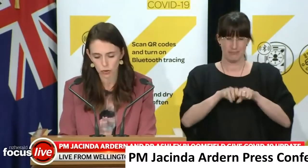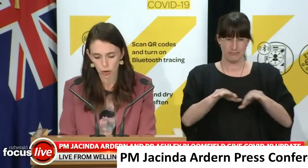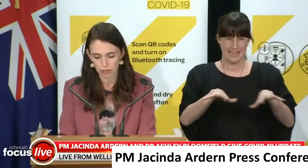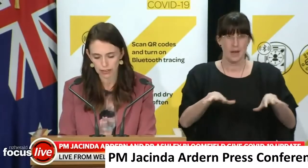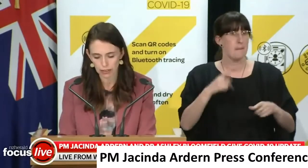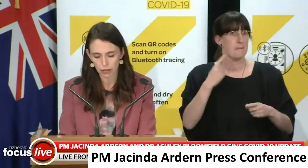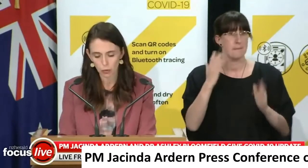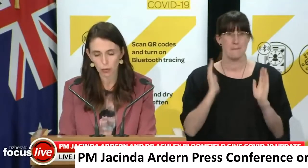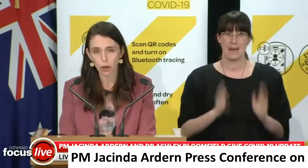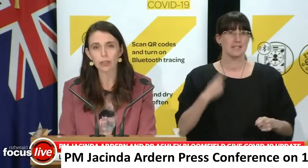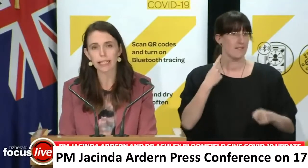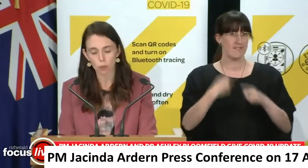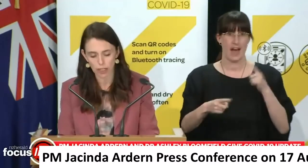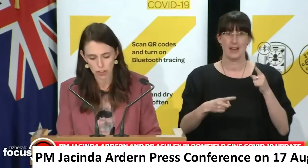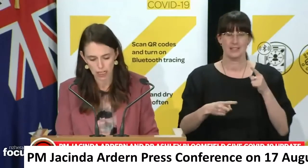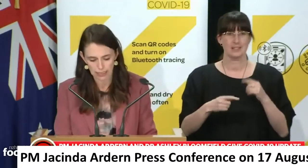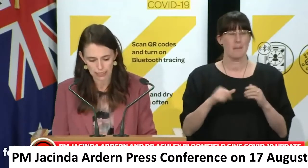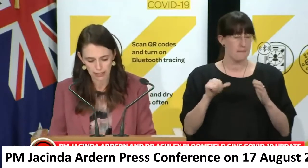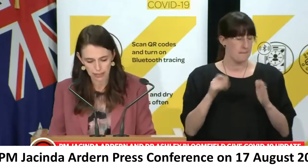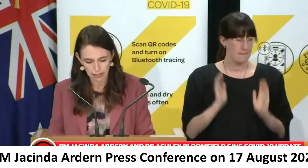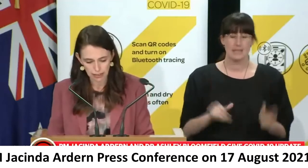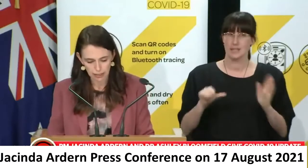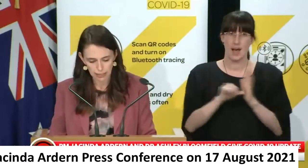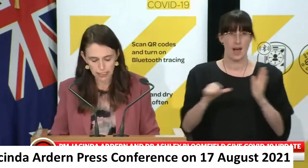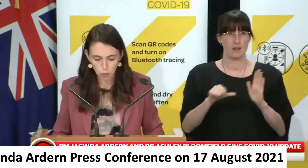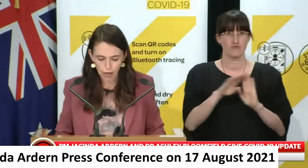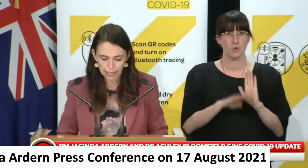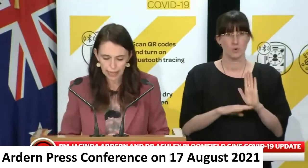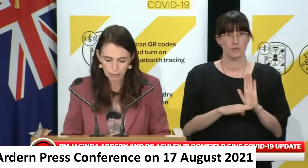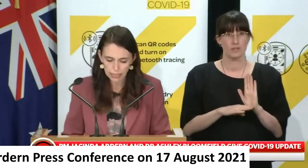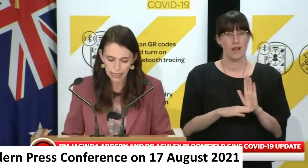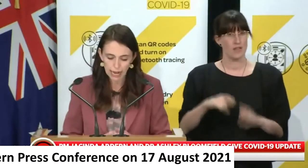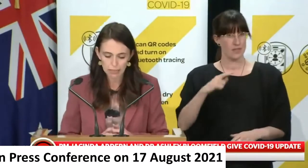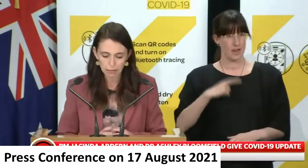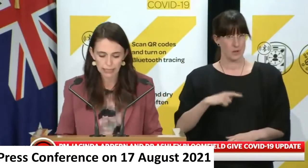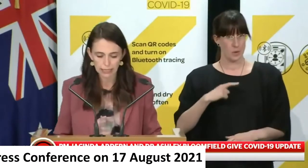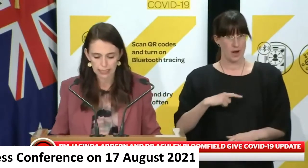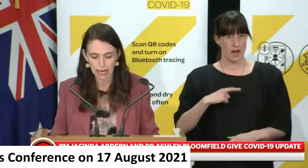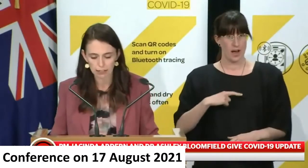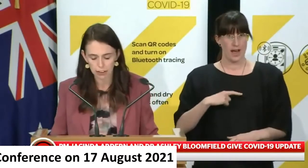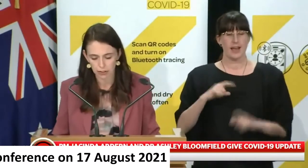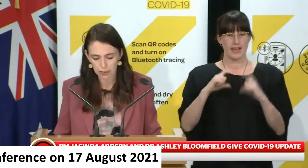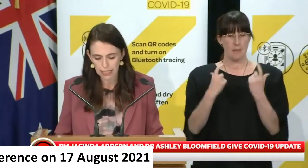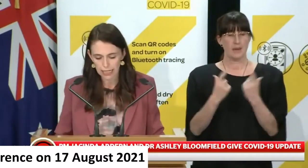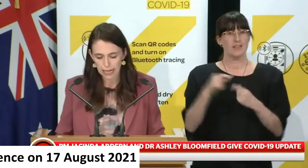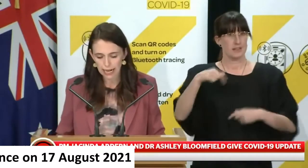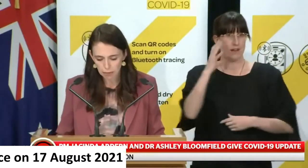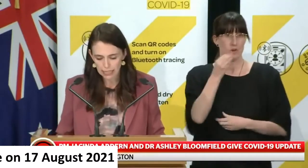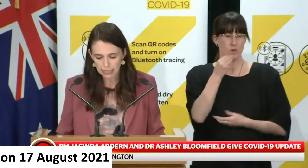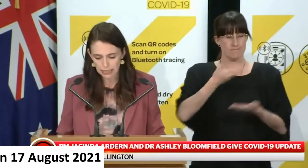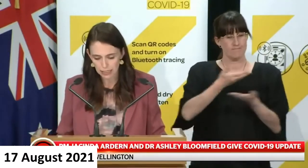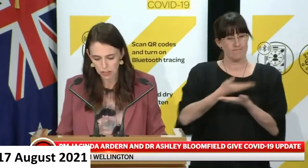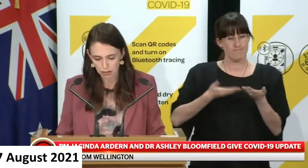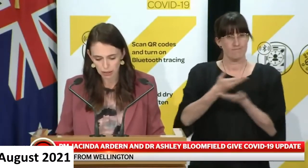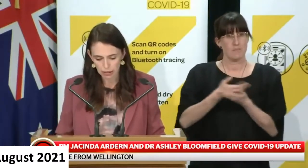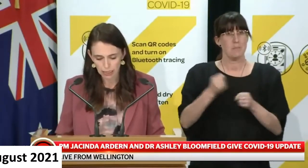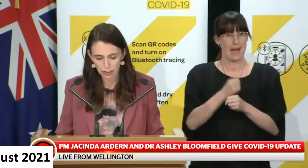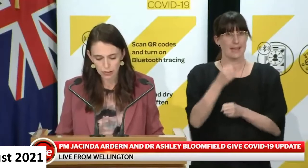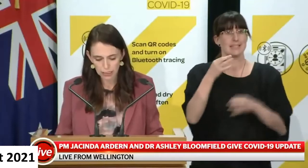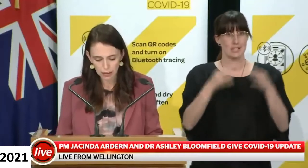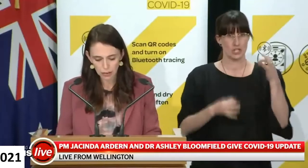to get on top of it. We only get one chance. That's why Cabinet has met this afternoon and made the